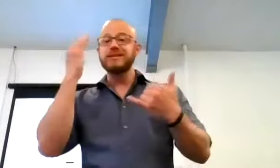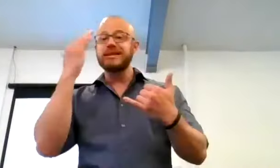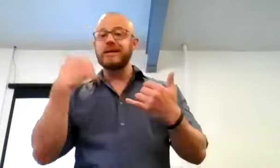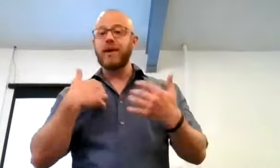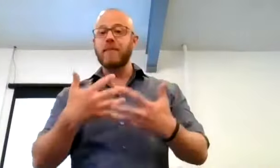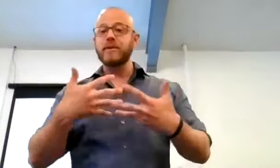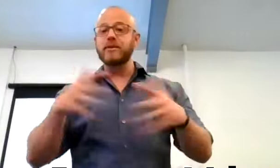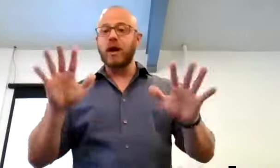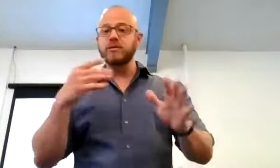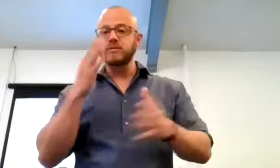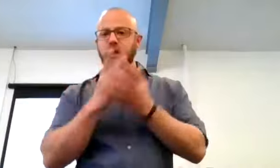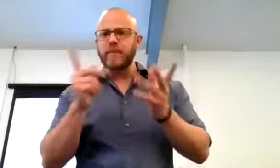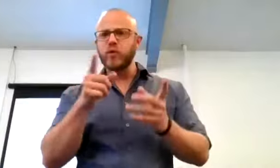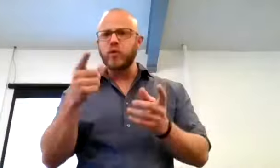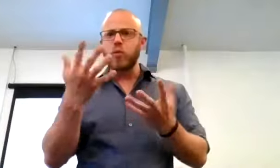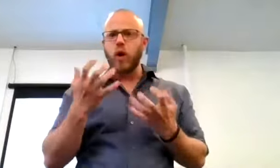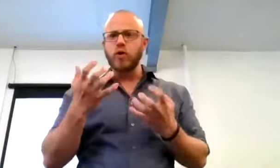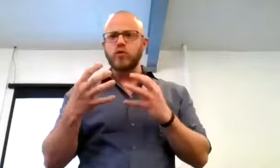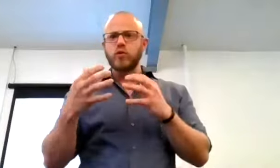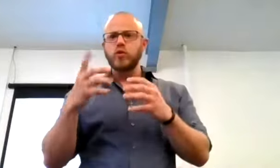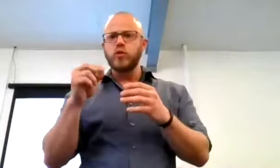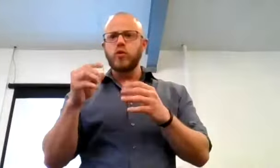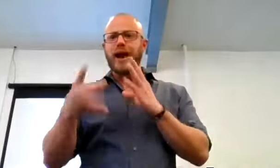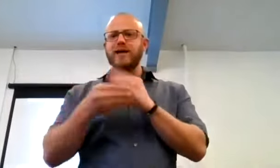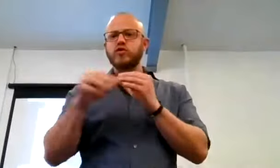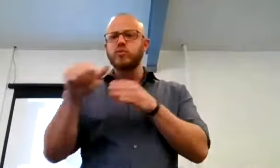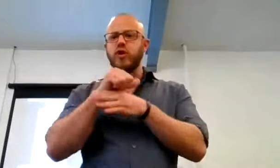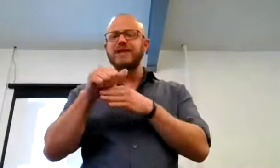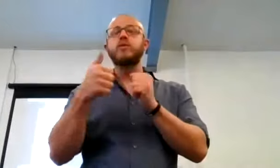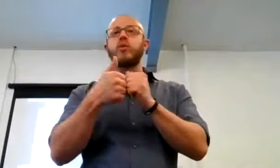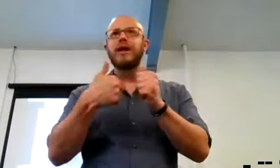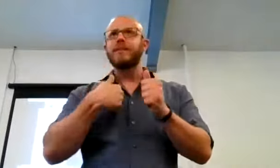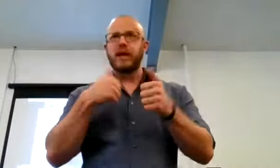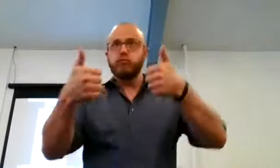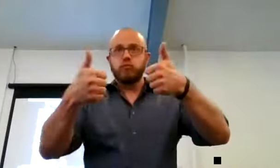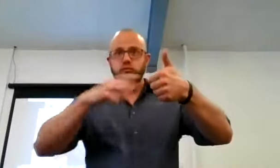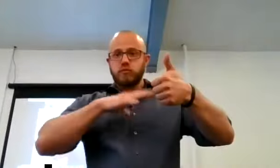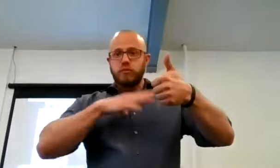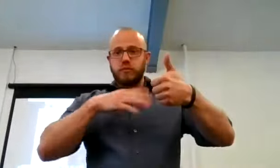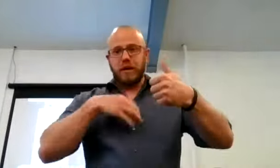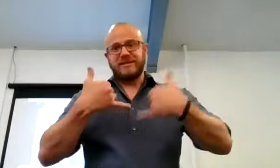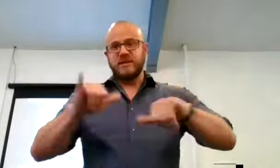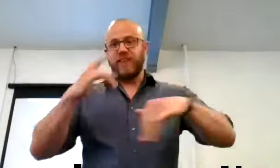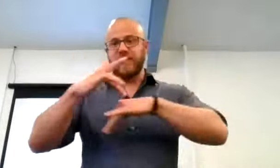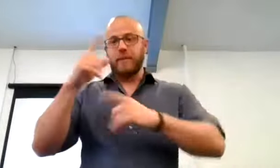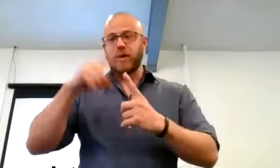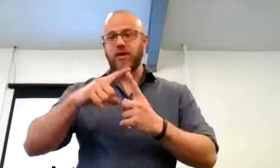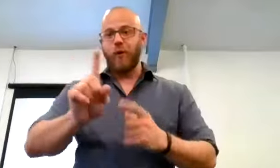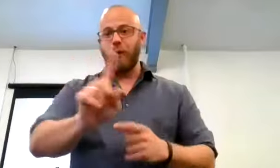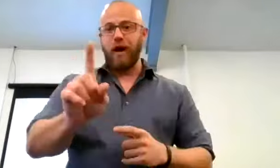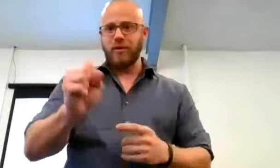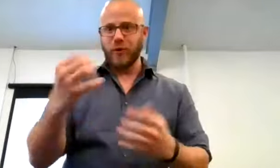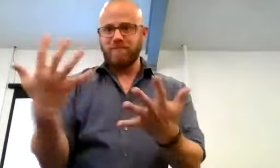So now it seems like everyone is pretty much done. If anyone needs to add in some extra practice with me, please go ahead. I'm fine.